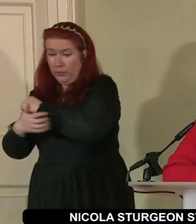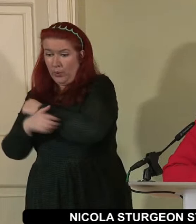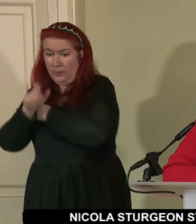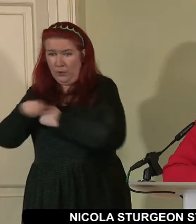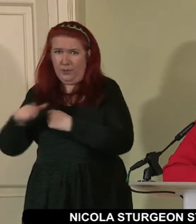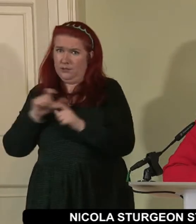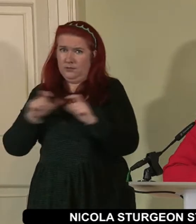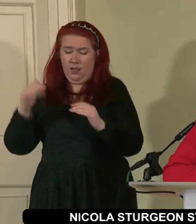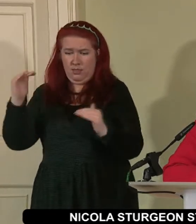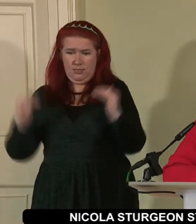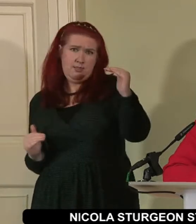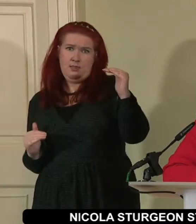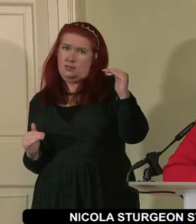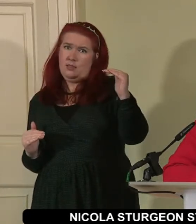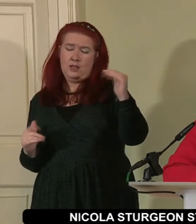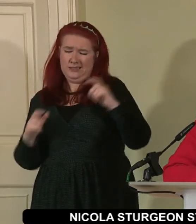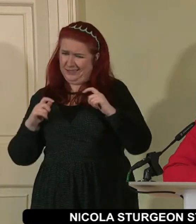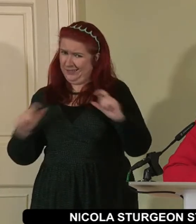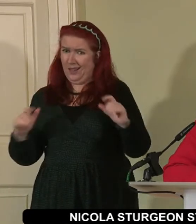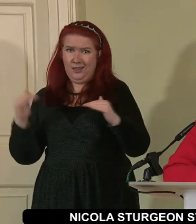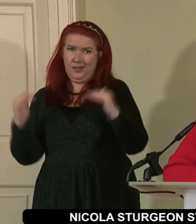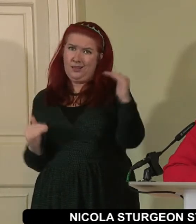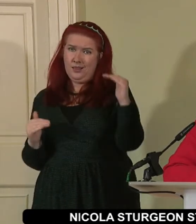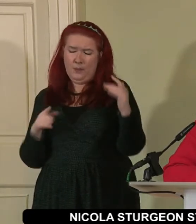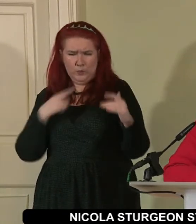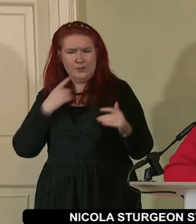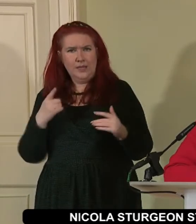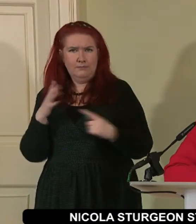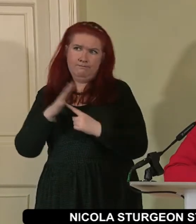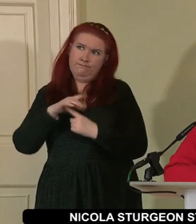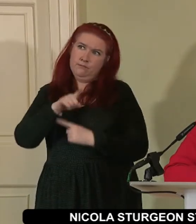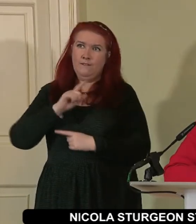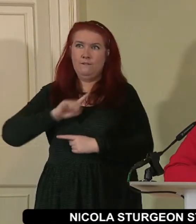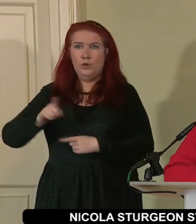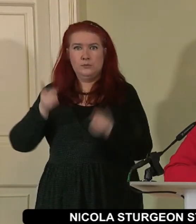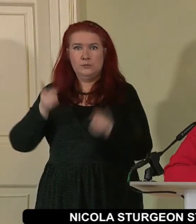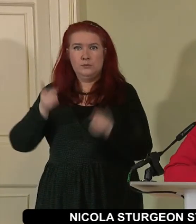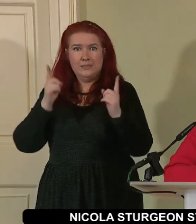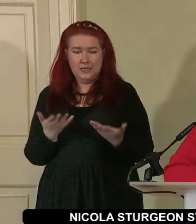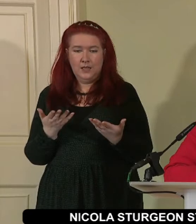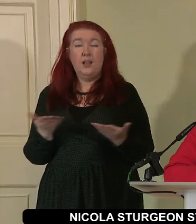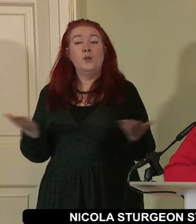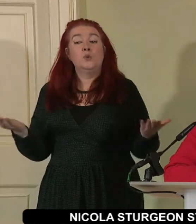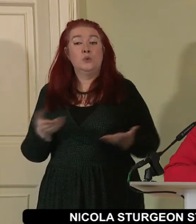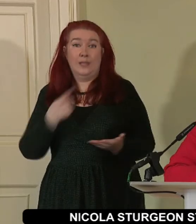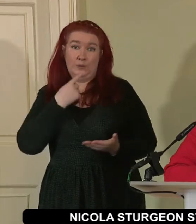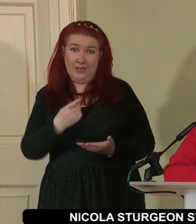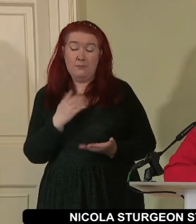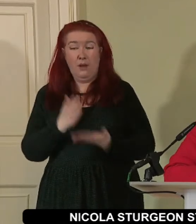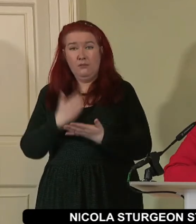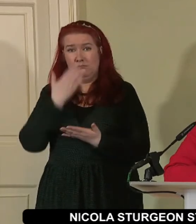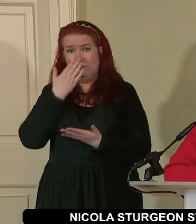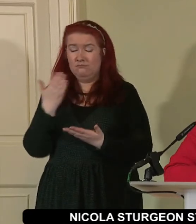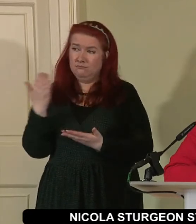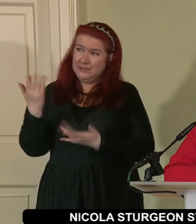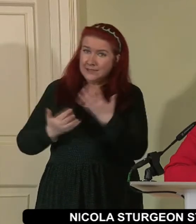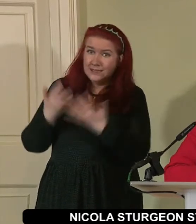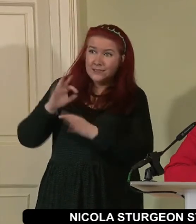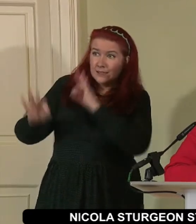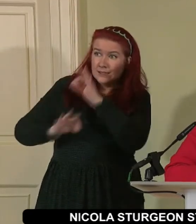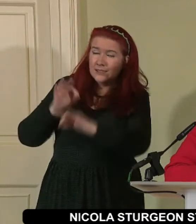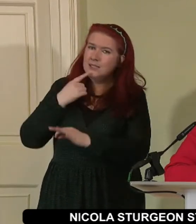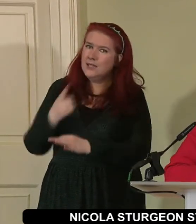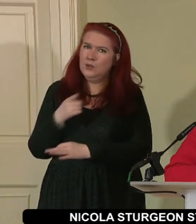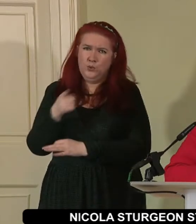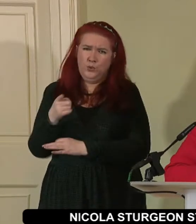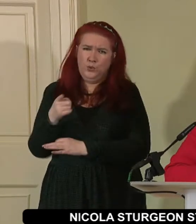missions as First Minister, remains pretty wide. And despite what you're saying today, polls suggest that you've got nowhere